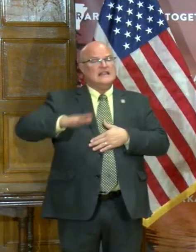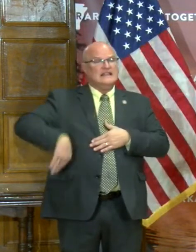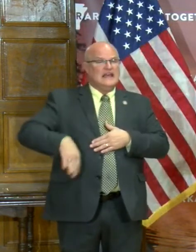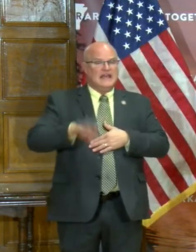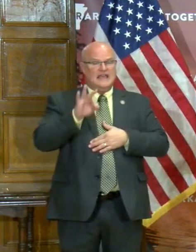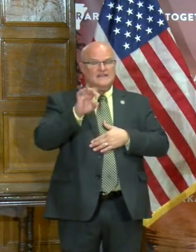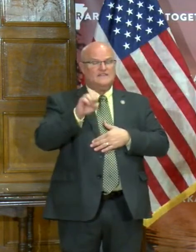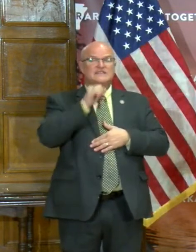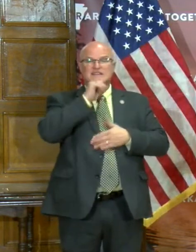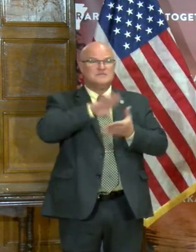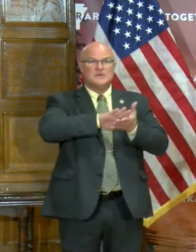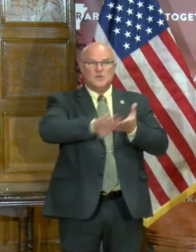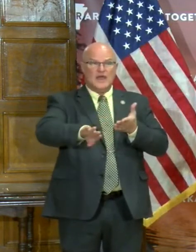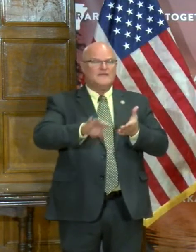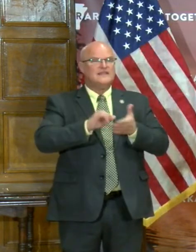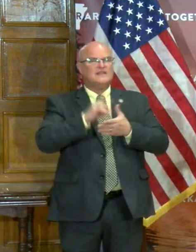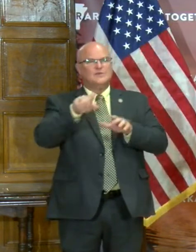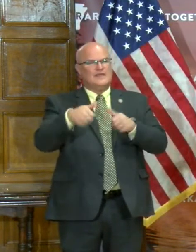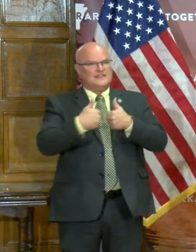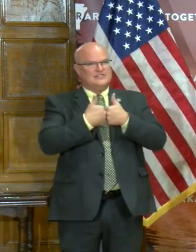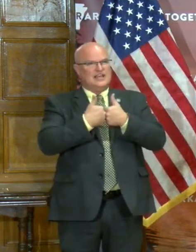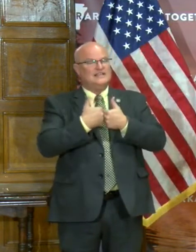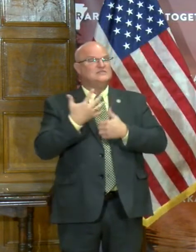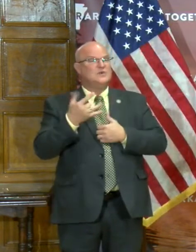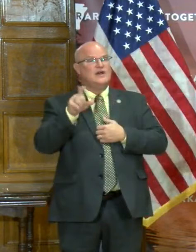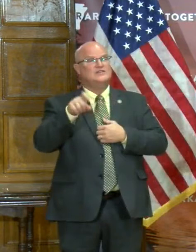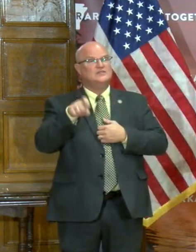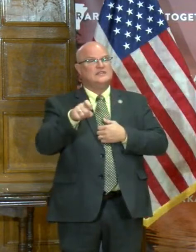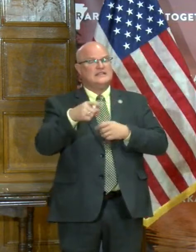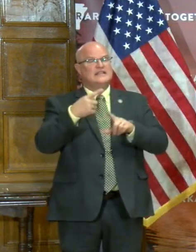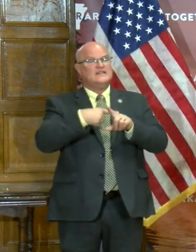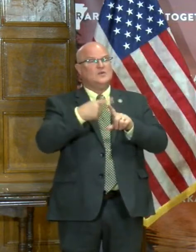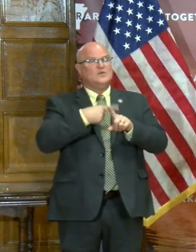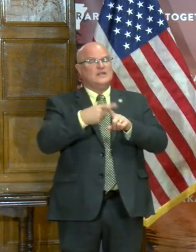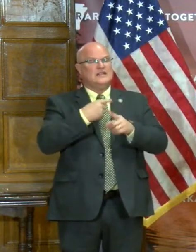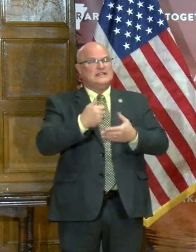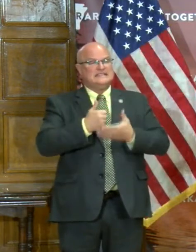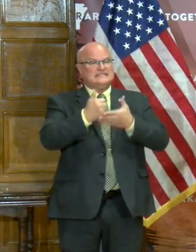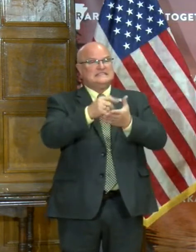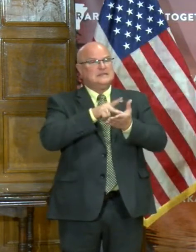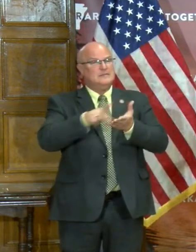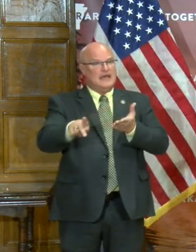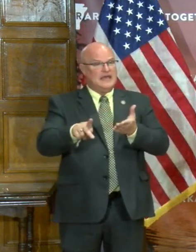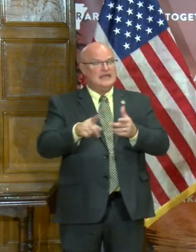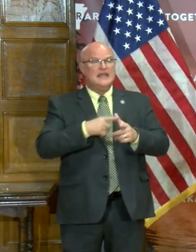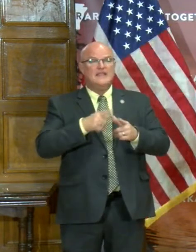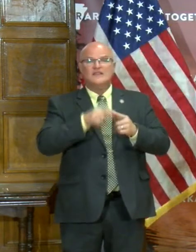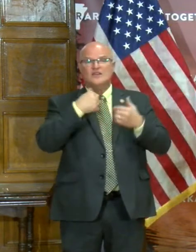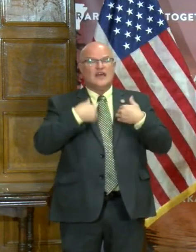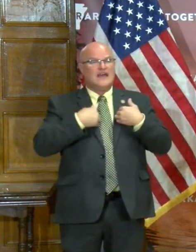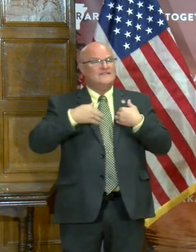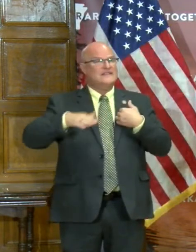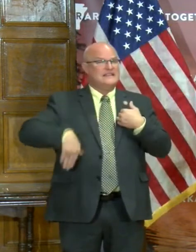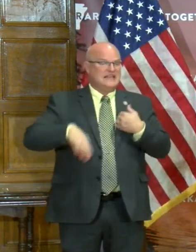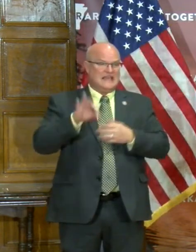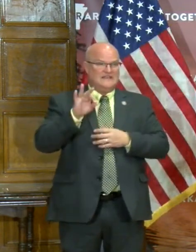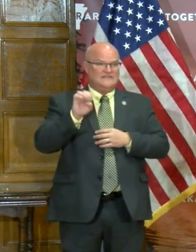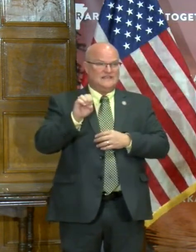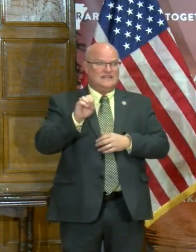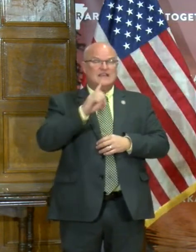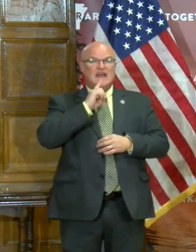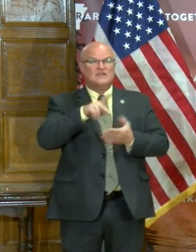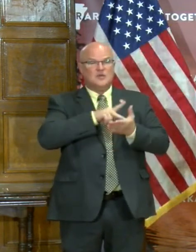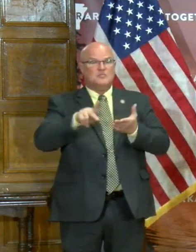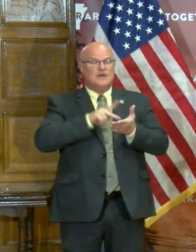don't have to be waived, and that's one of the challenges. That's why you need to get the rental assistance to pay it. Then you don't have a late fee if you're